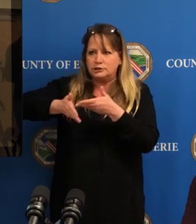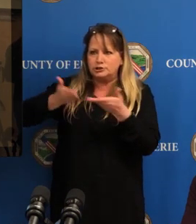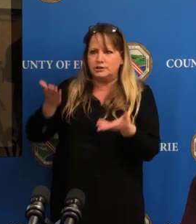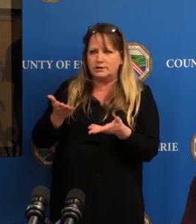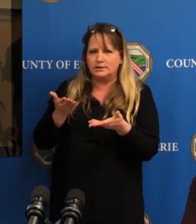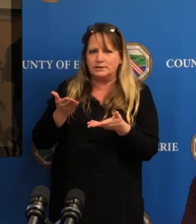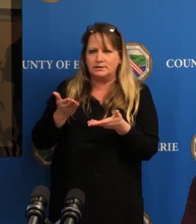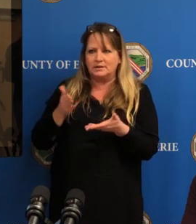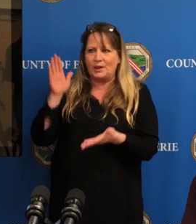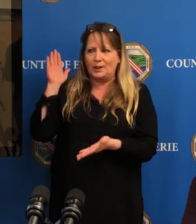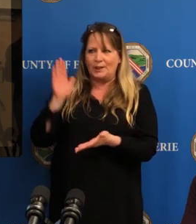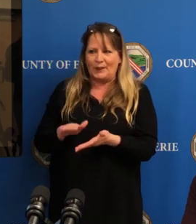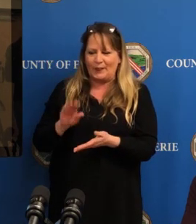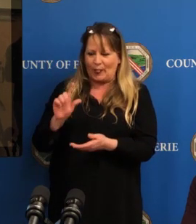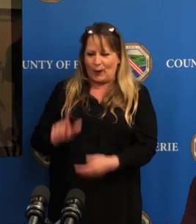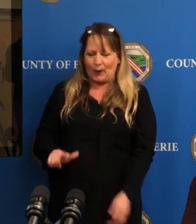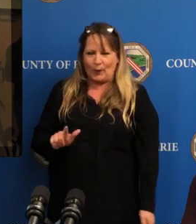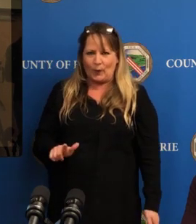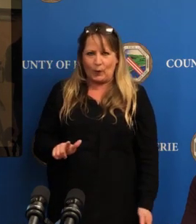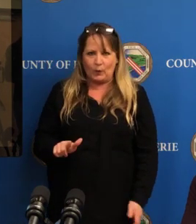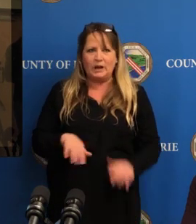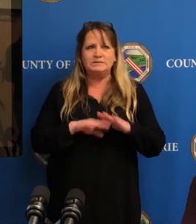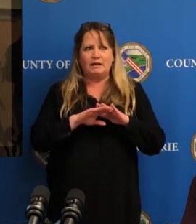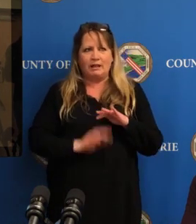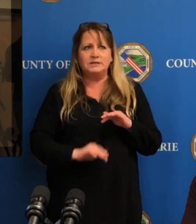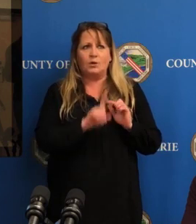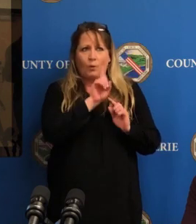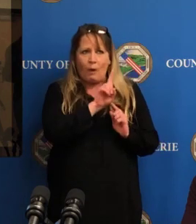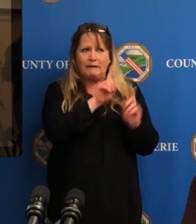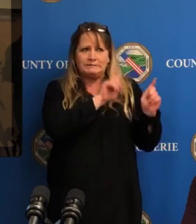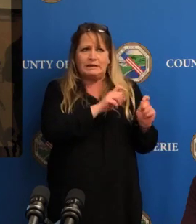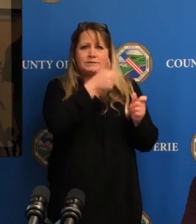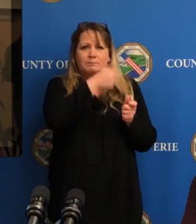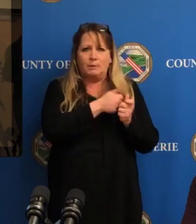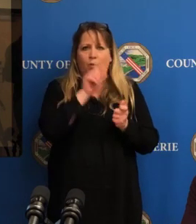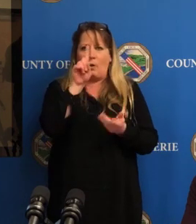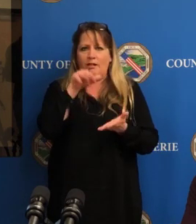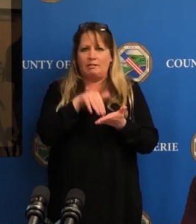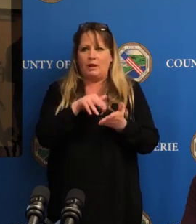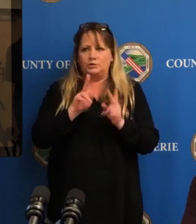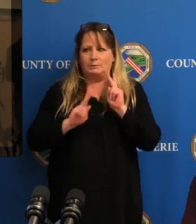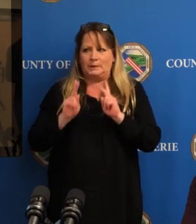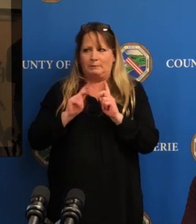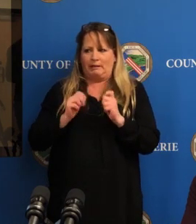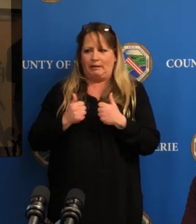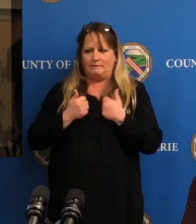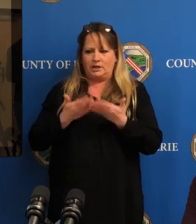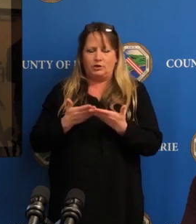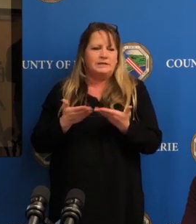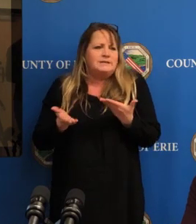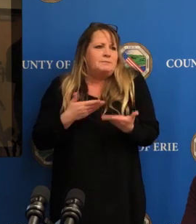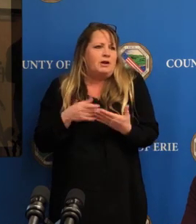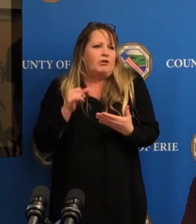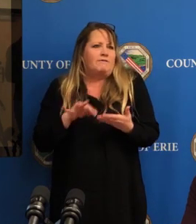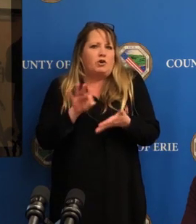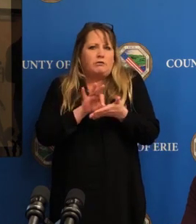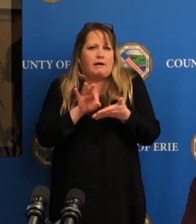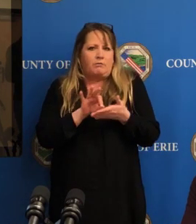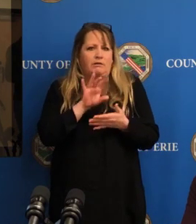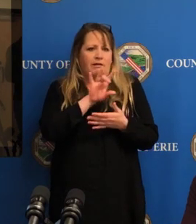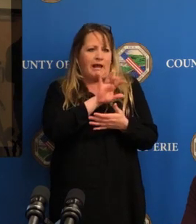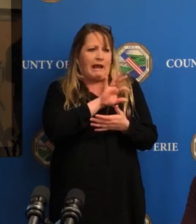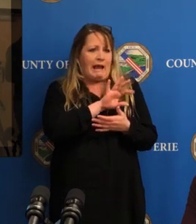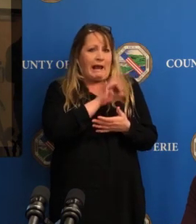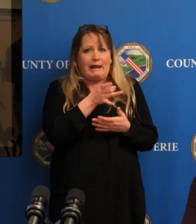is exceptionally low. It amounts to less than one test per 1,000 residents, even if you were counting the 800 or